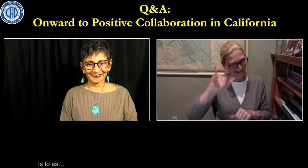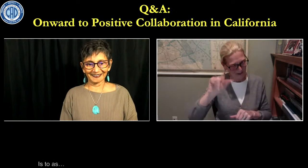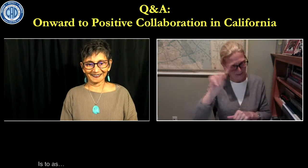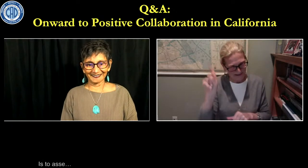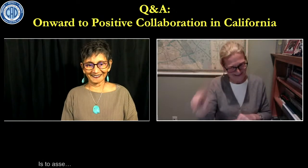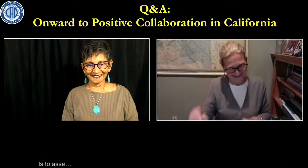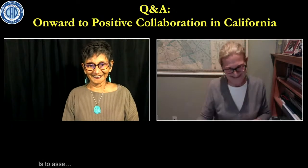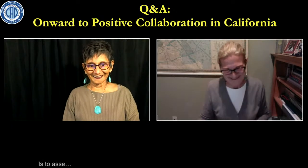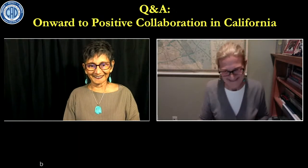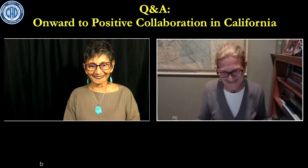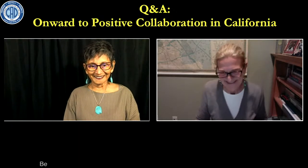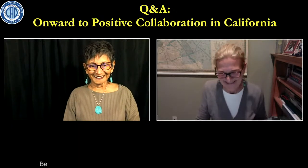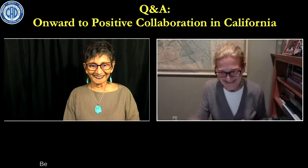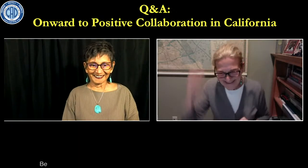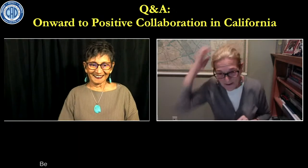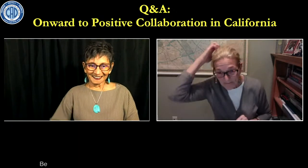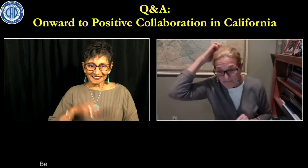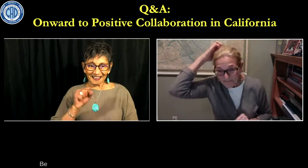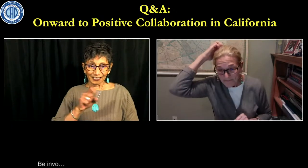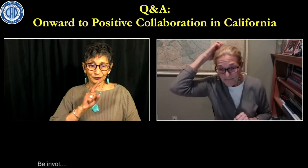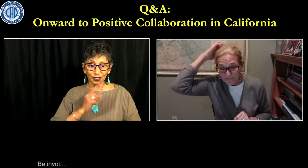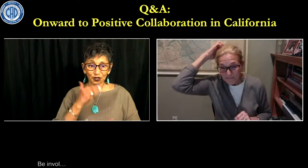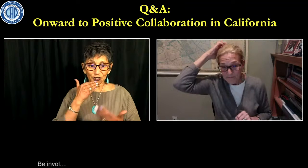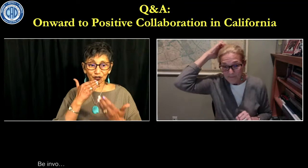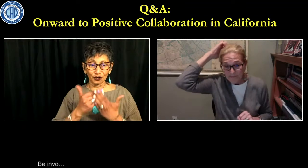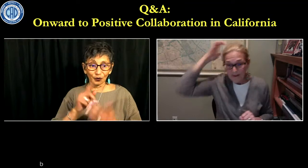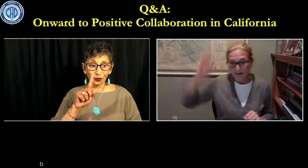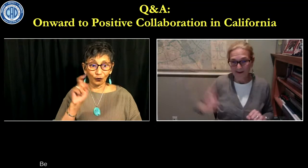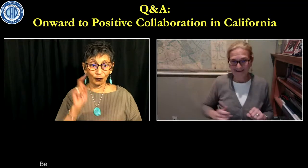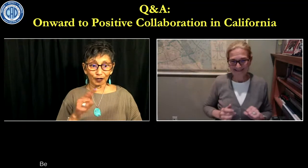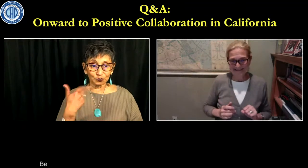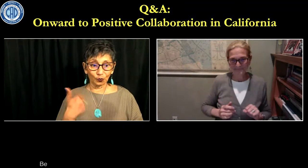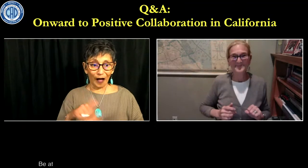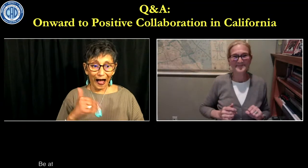Hopefully that I answered that question well, because again, I will say it's tricky.